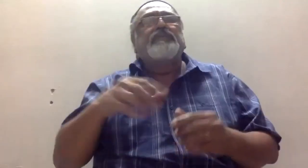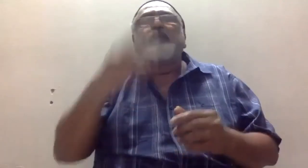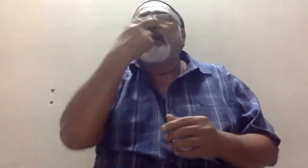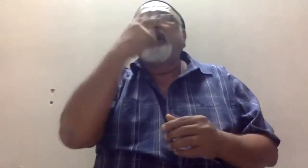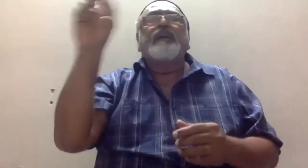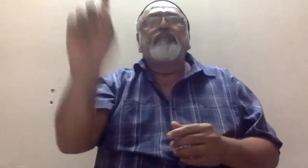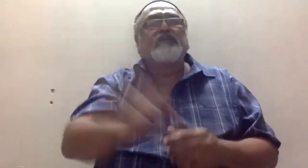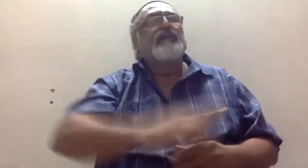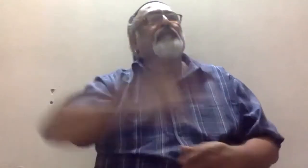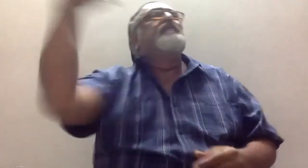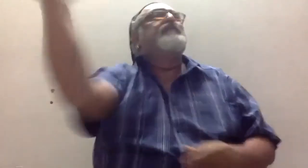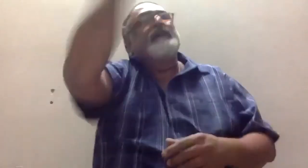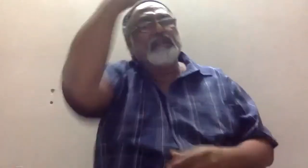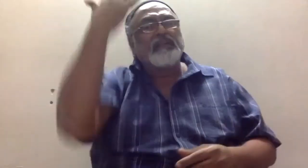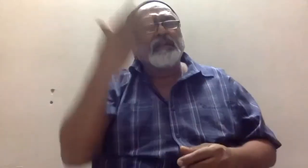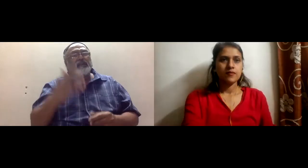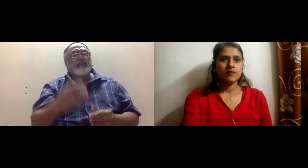with immediate action was been